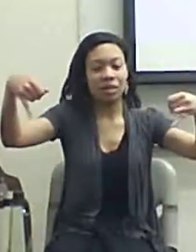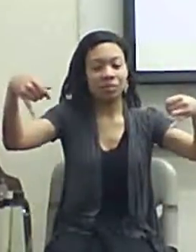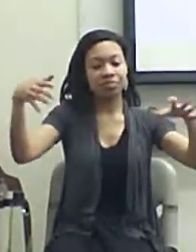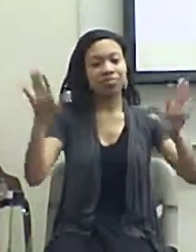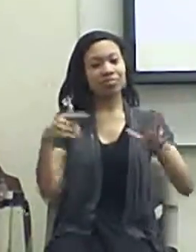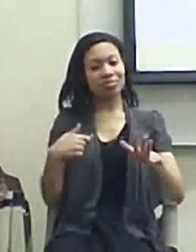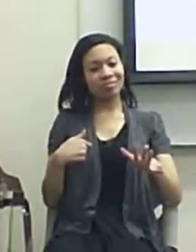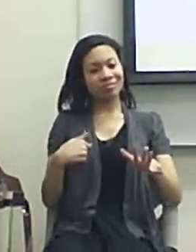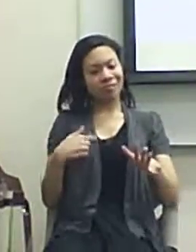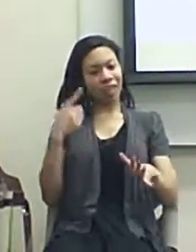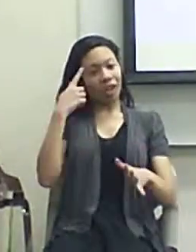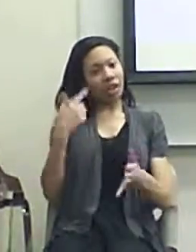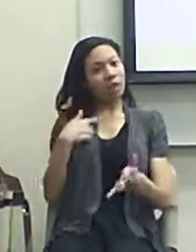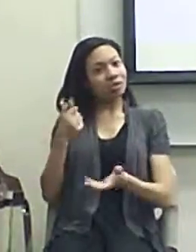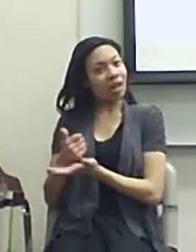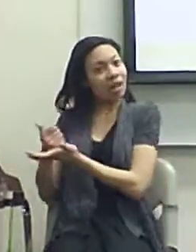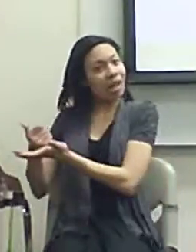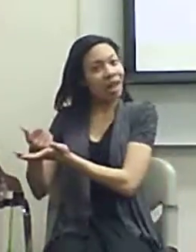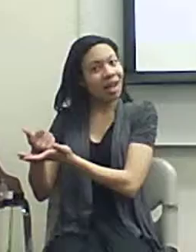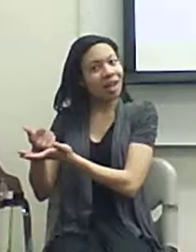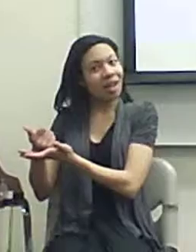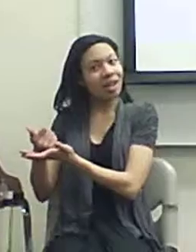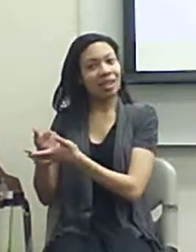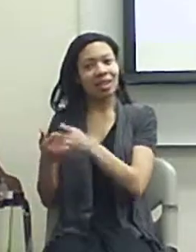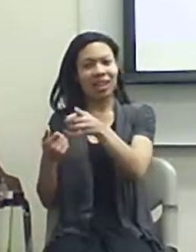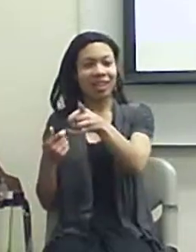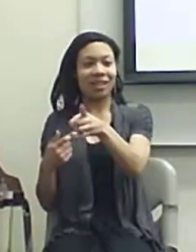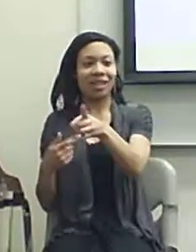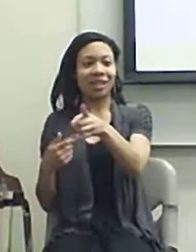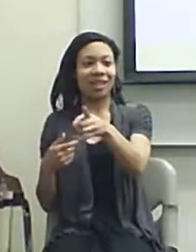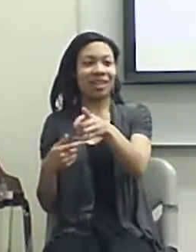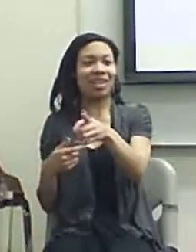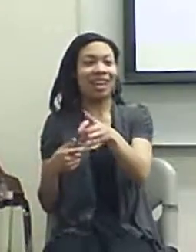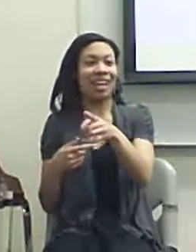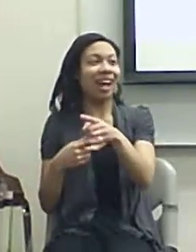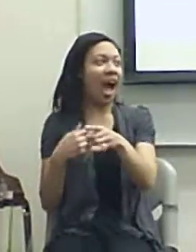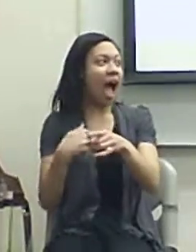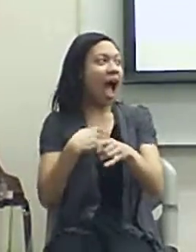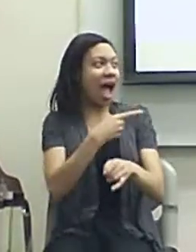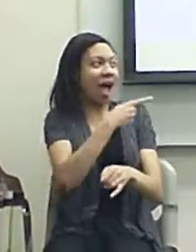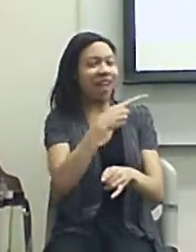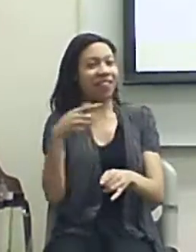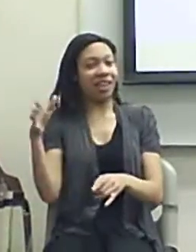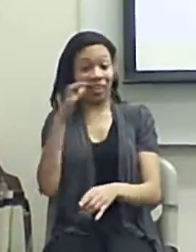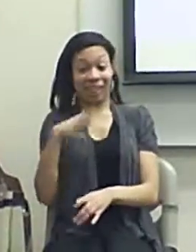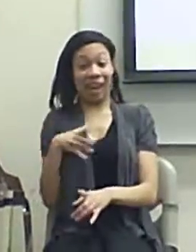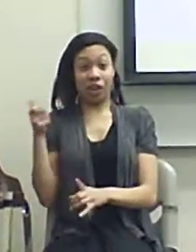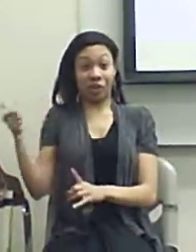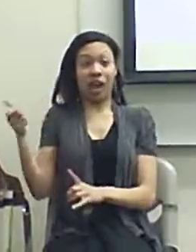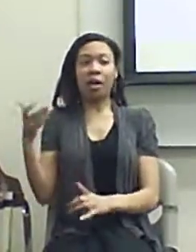nice. I bet you she went home and had a glass of wine to Yeah. deal with that. And a steak.